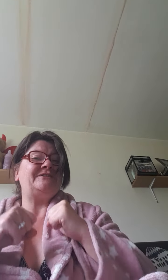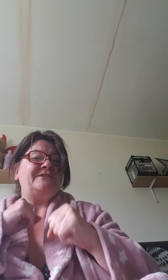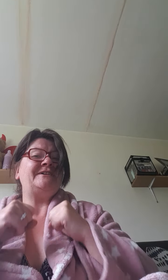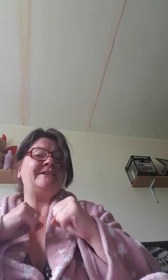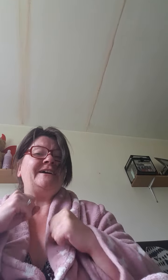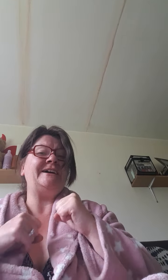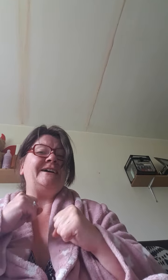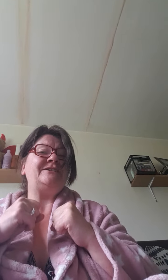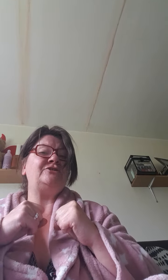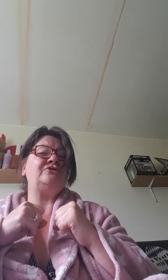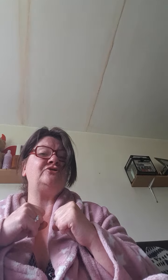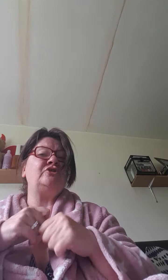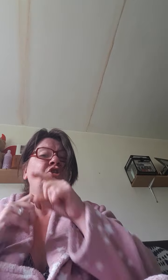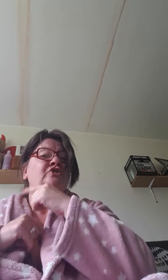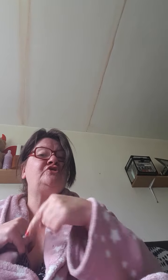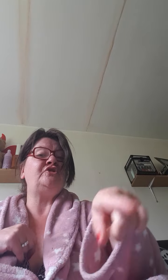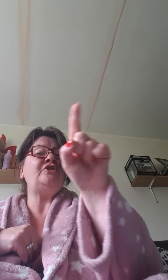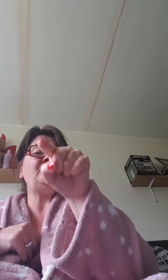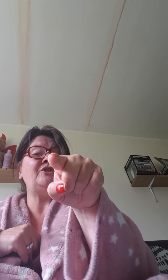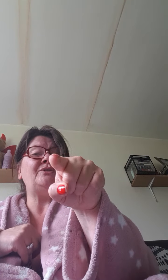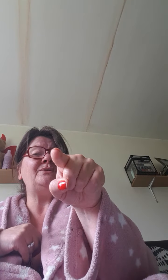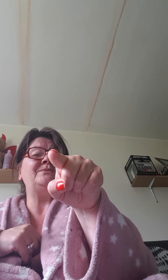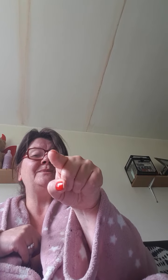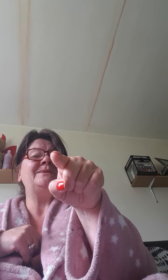as I can to you.